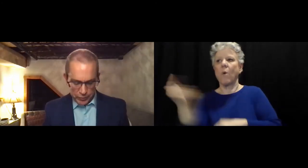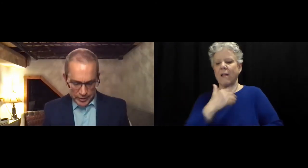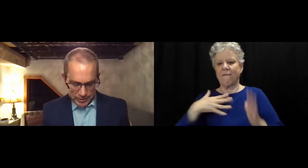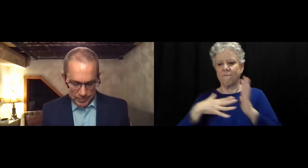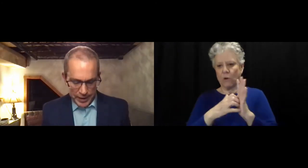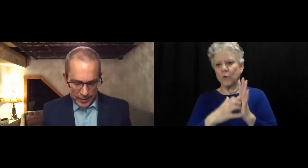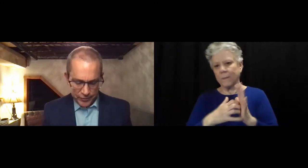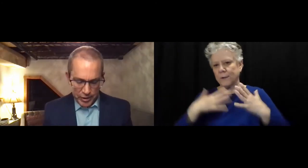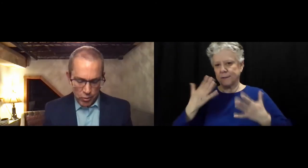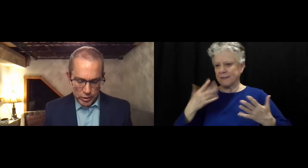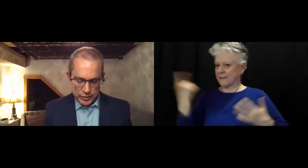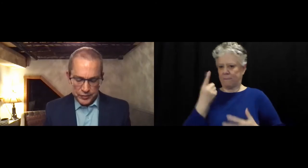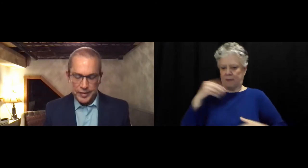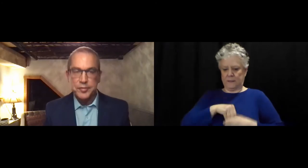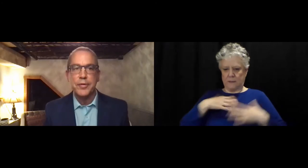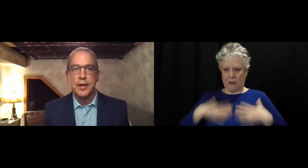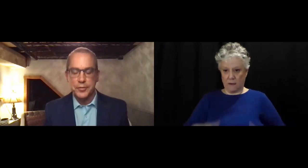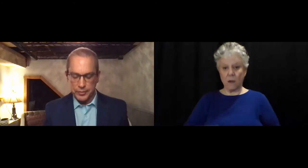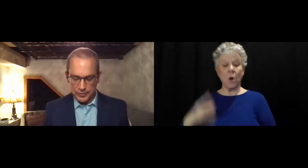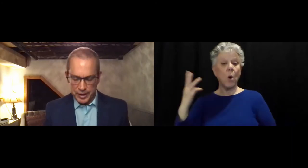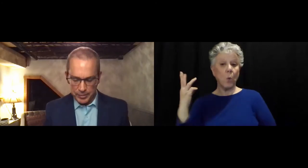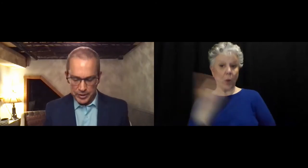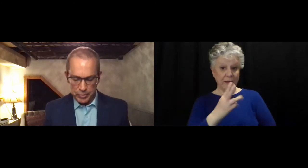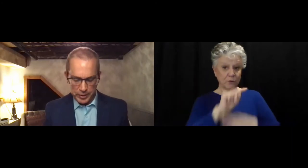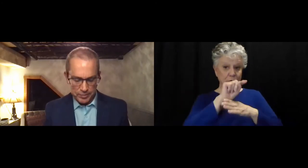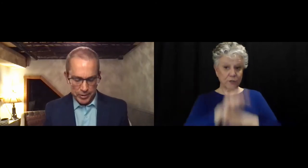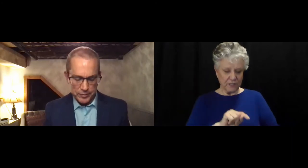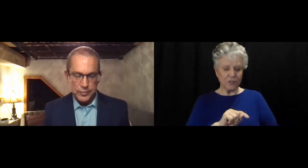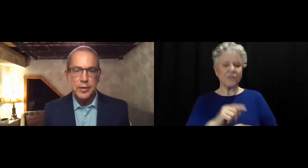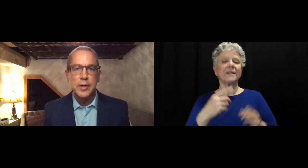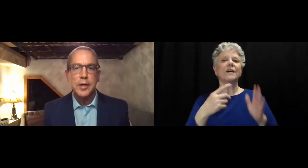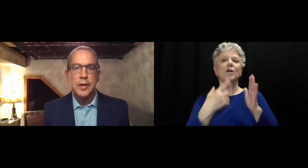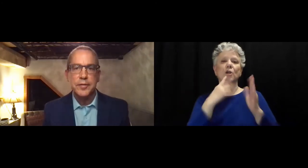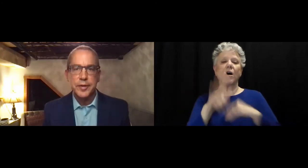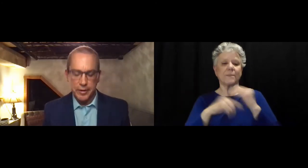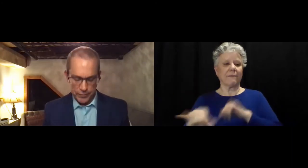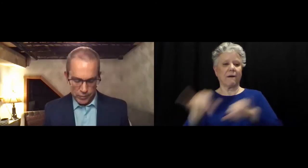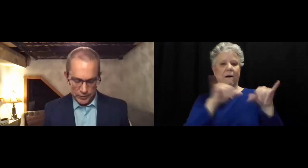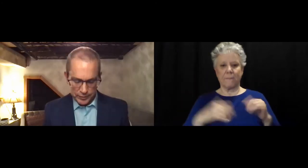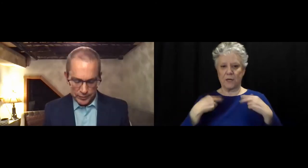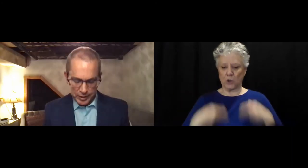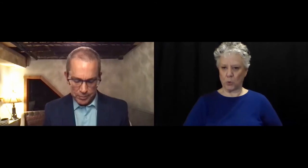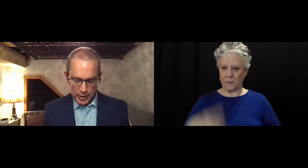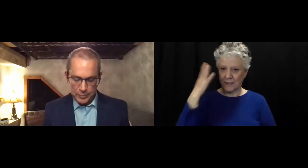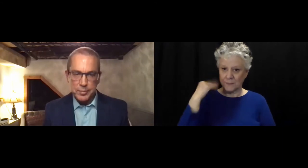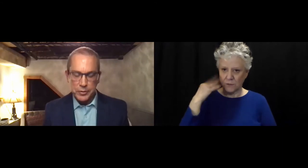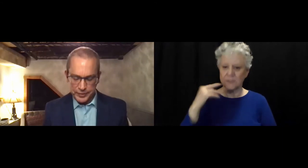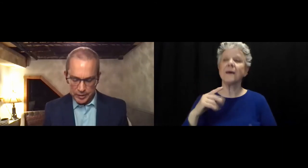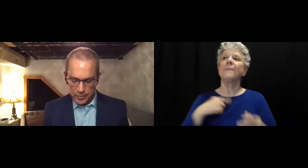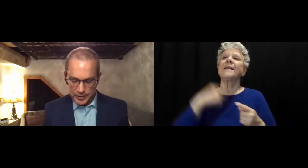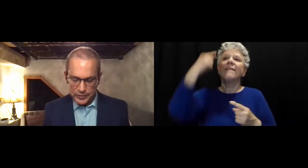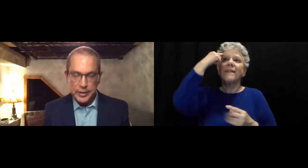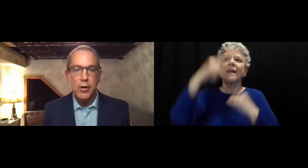Western tradition, at its very origins, testifies to this common human experience. Consider, for instance, how perhaps the